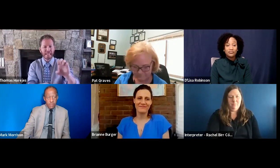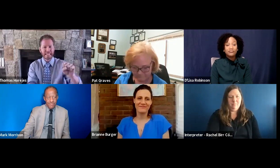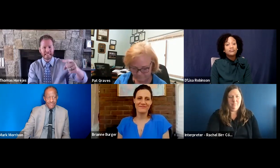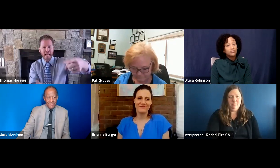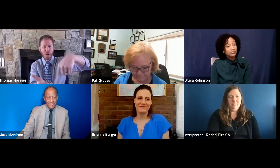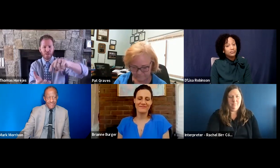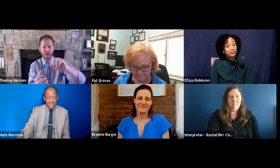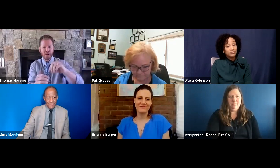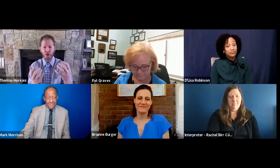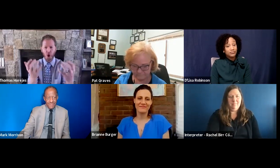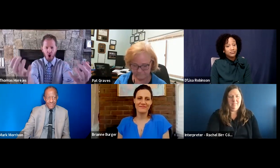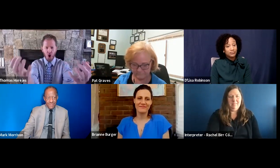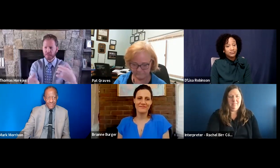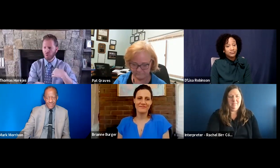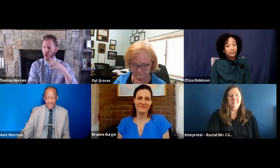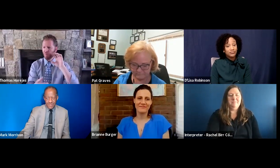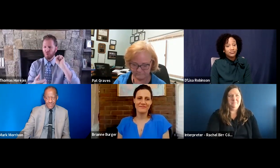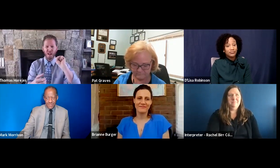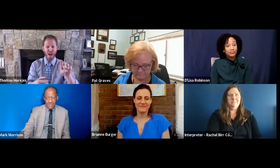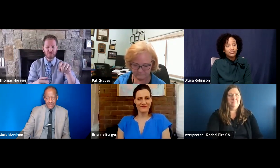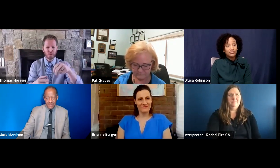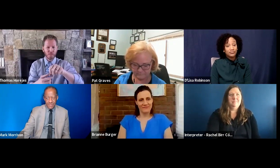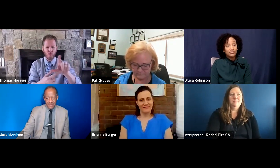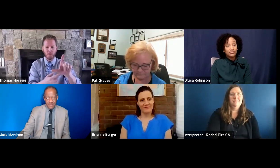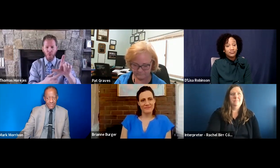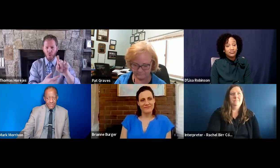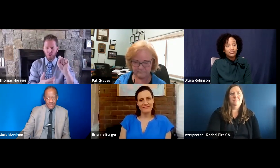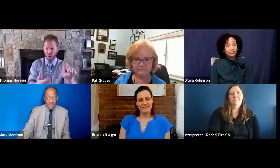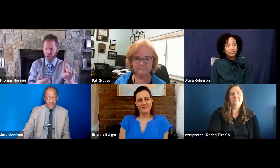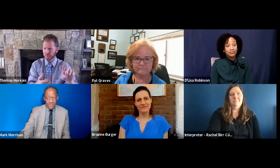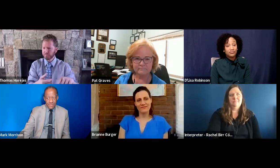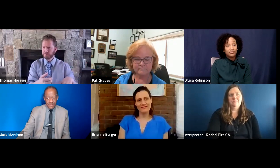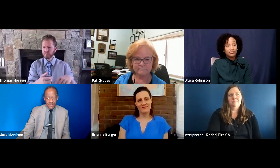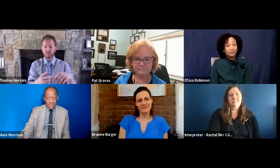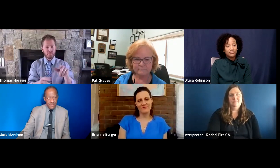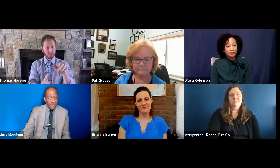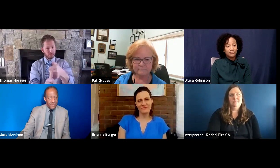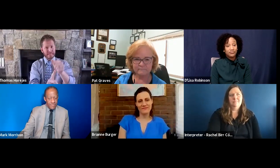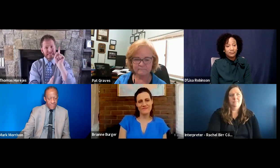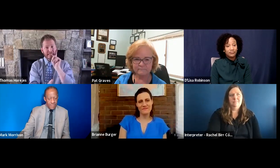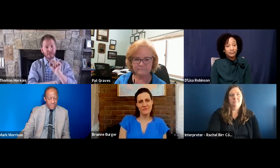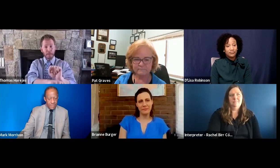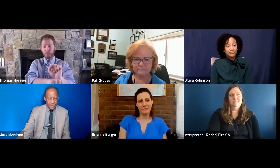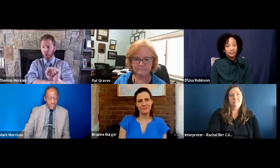3, and this is for deaf employees out there in the audience.